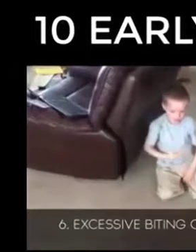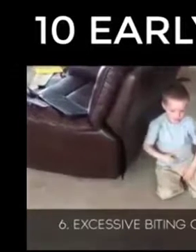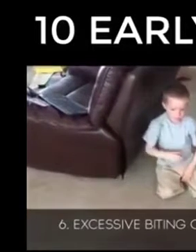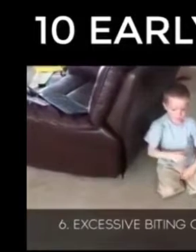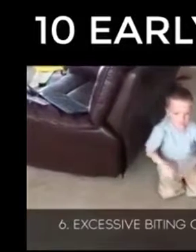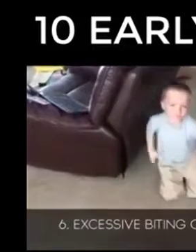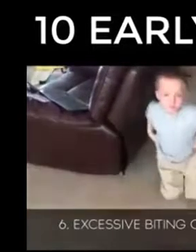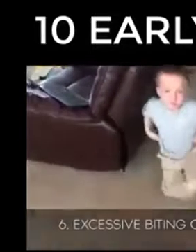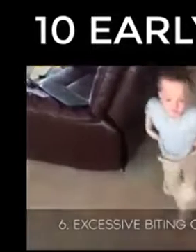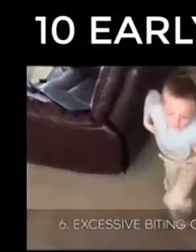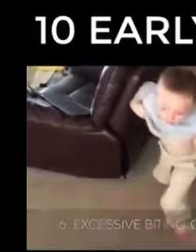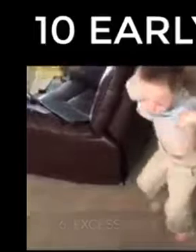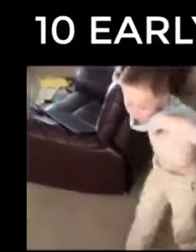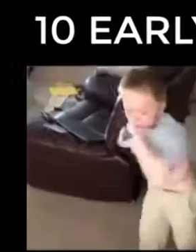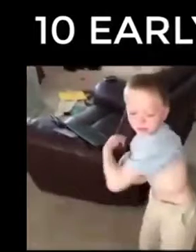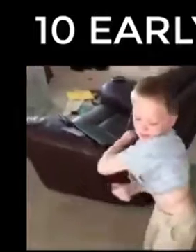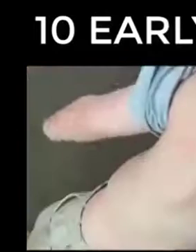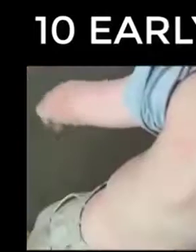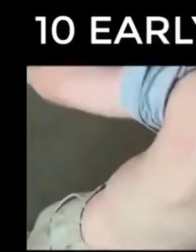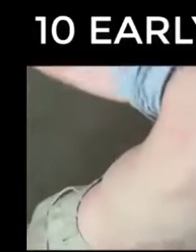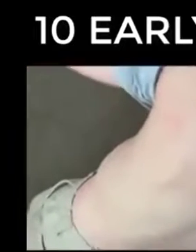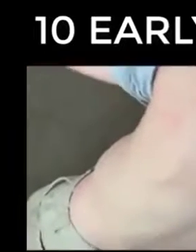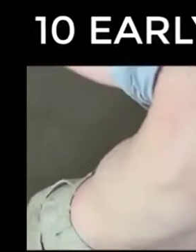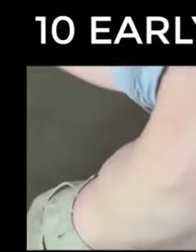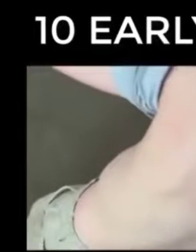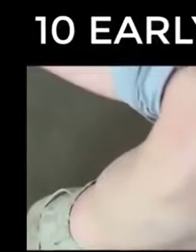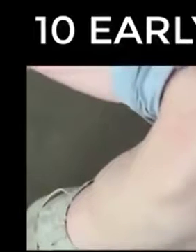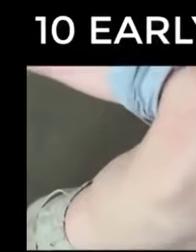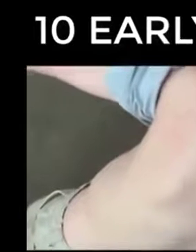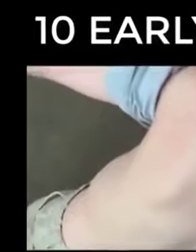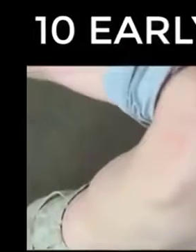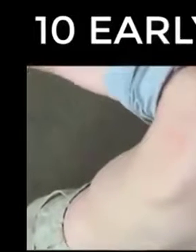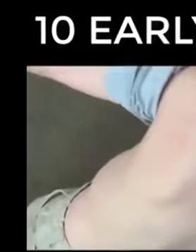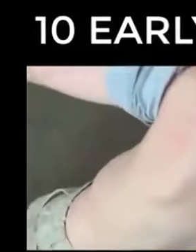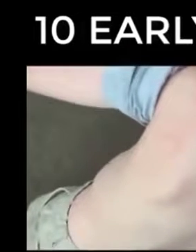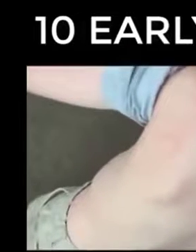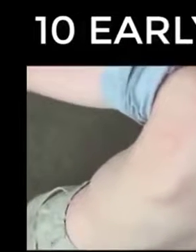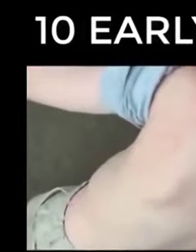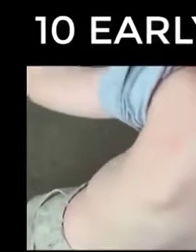point. But is your child doing this immediately after being punished, as if they are enjoying it? It may seem